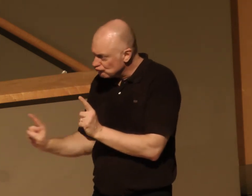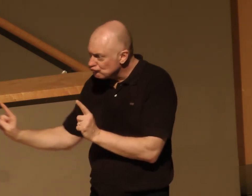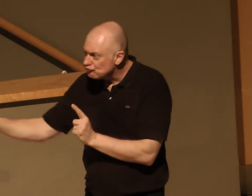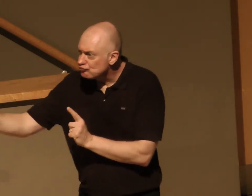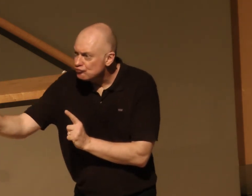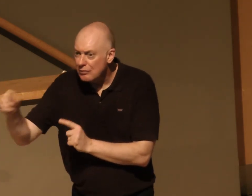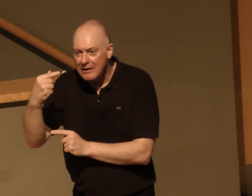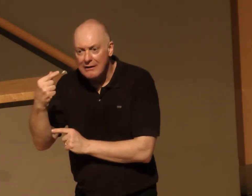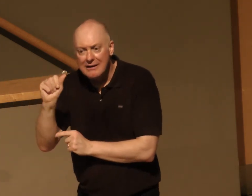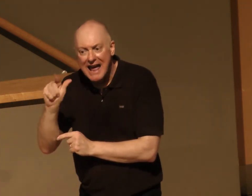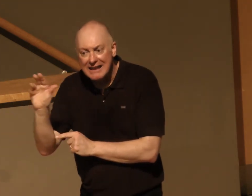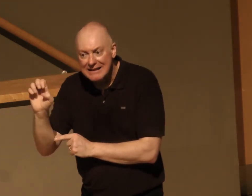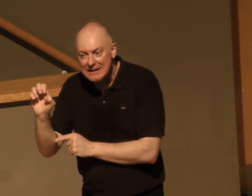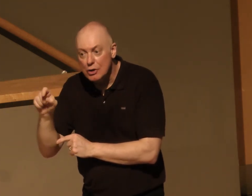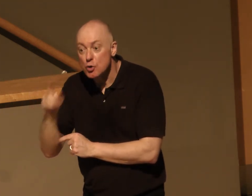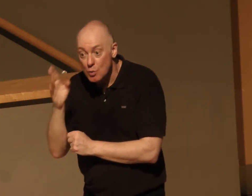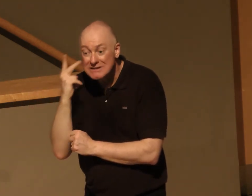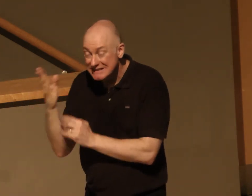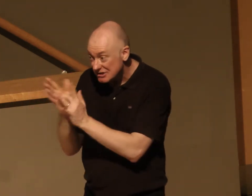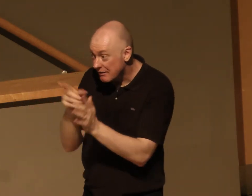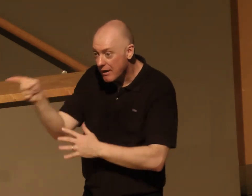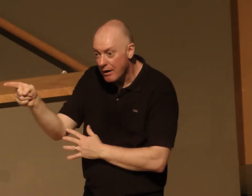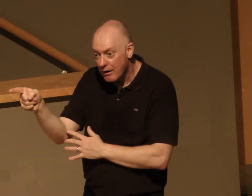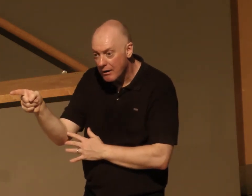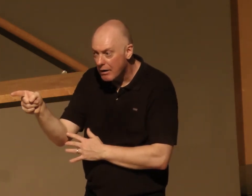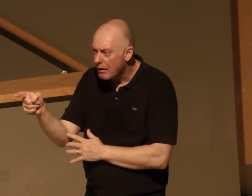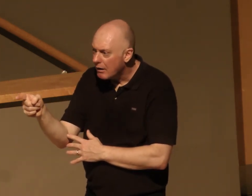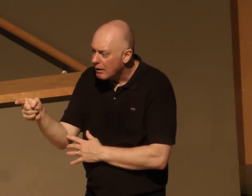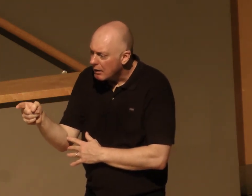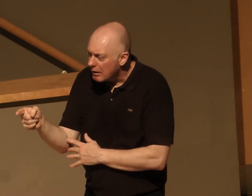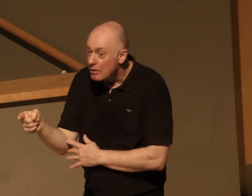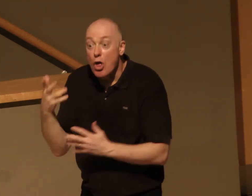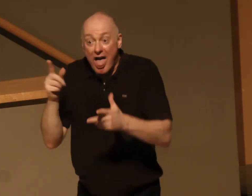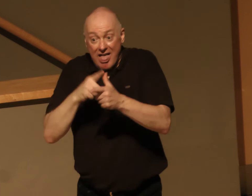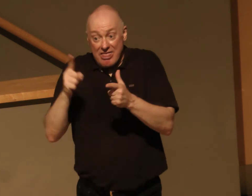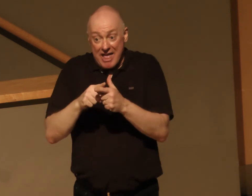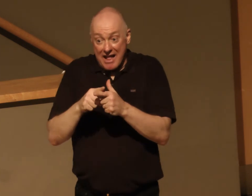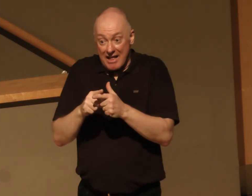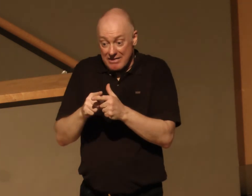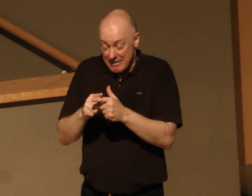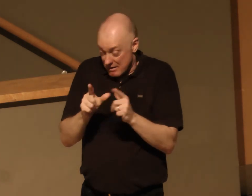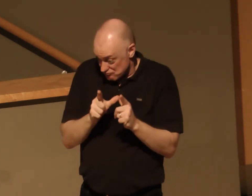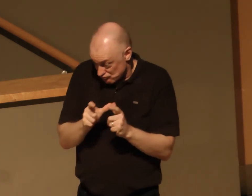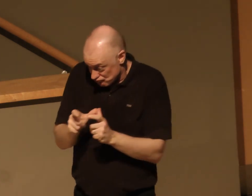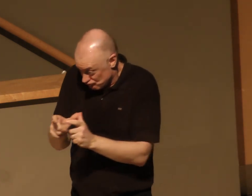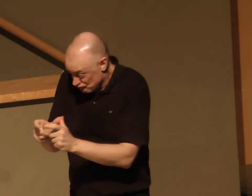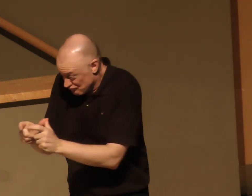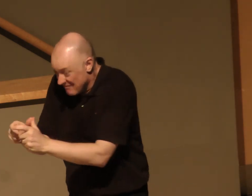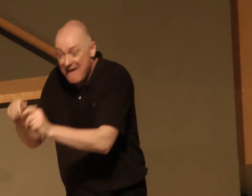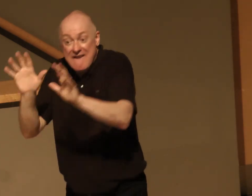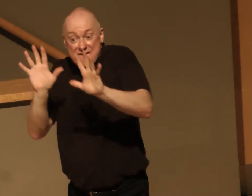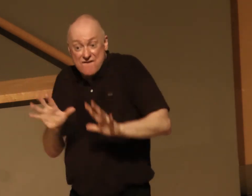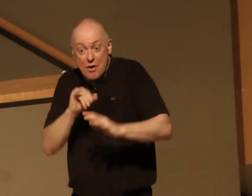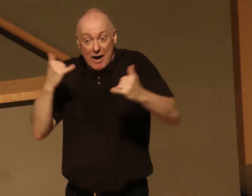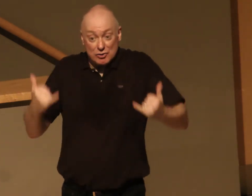there you will see him see I have told you so they departed quickly from the tomb and with fear and great joy they ran to tell his disciples